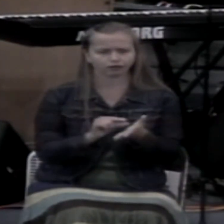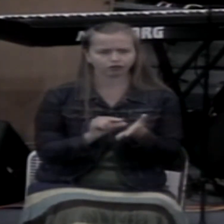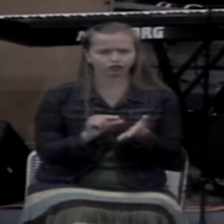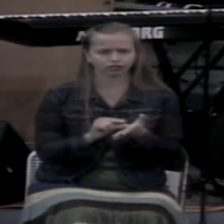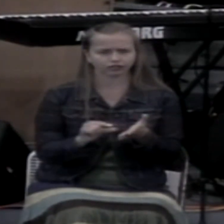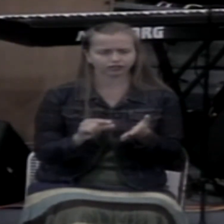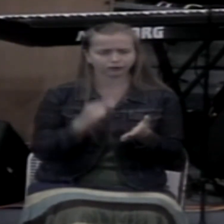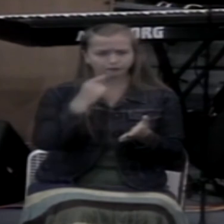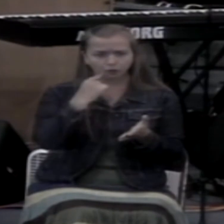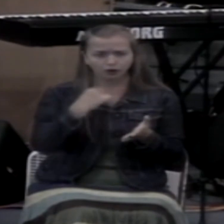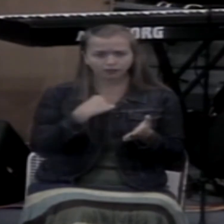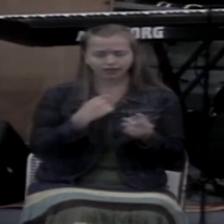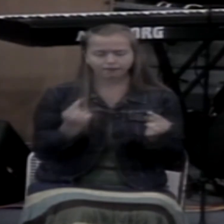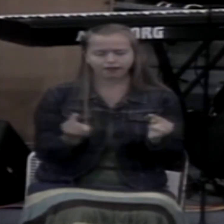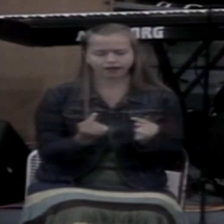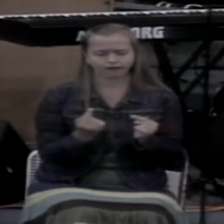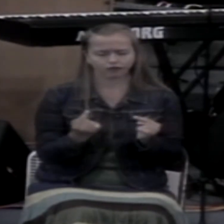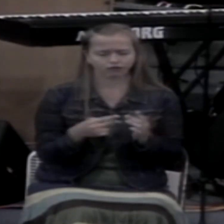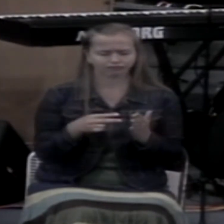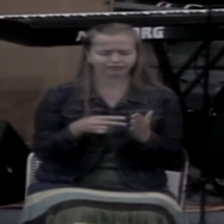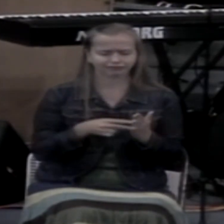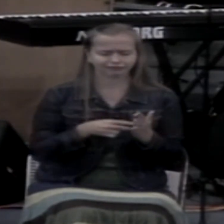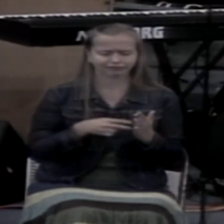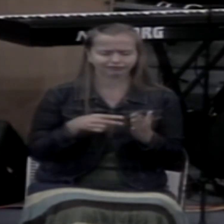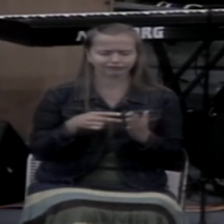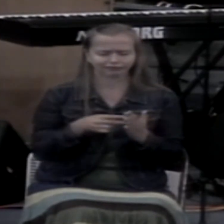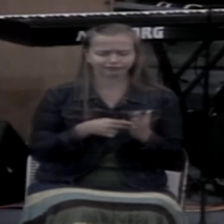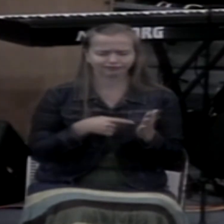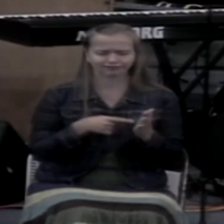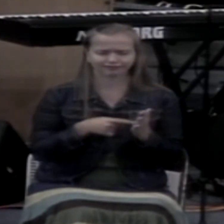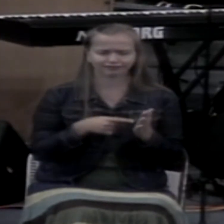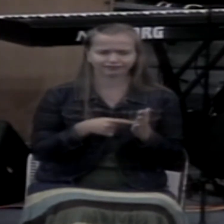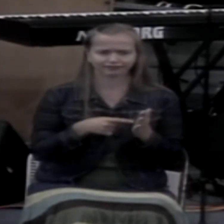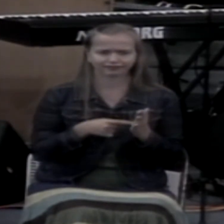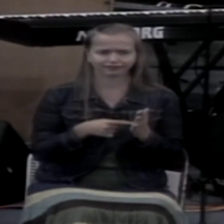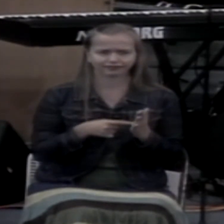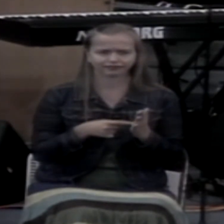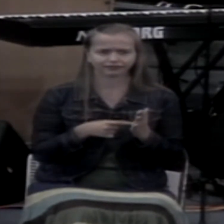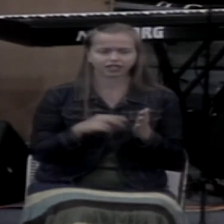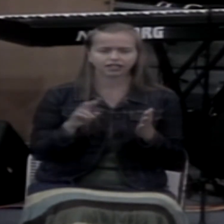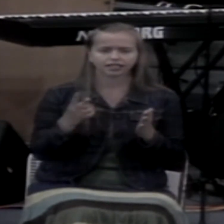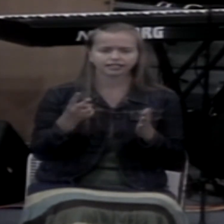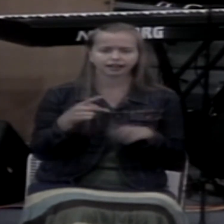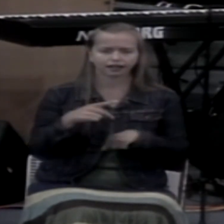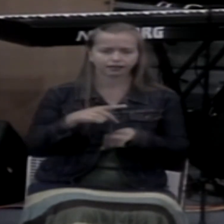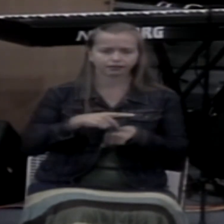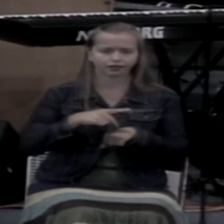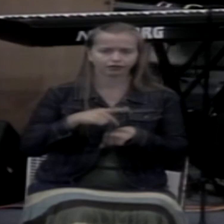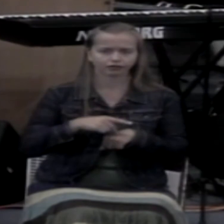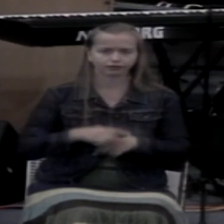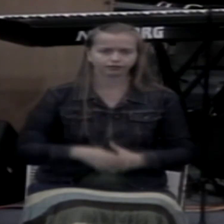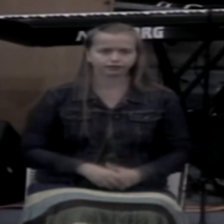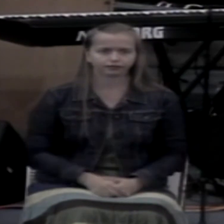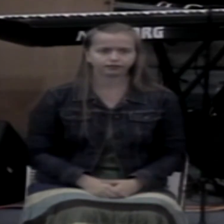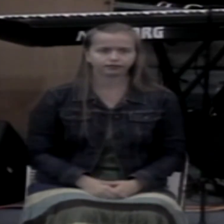time. Can I just go, let's say, 10 minutes? Is that okay? All right.